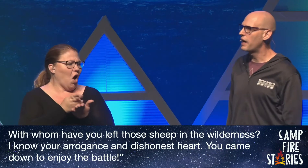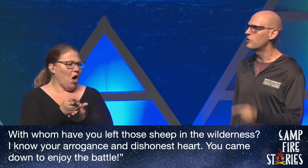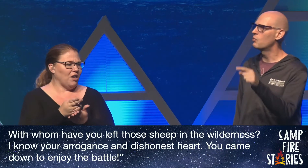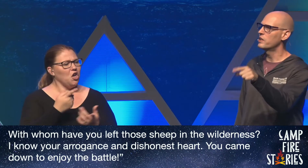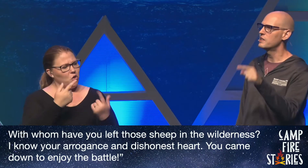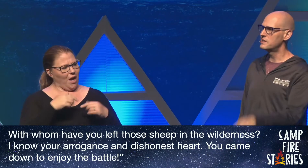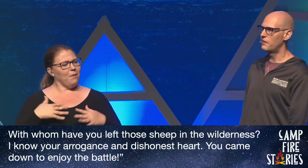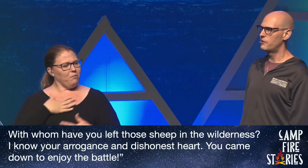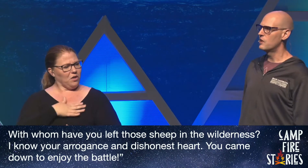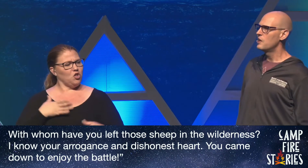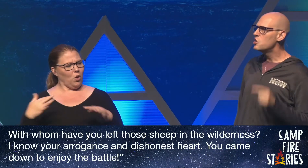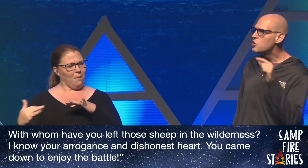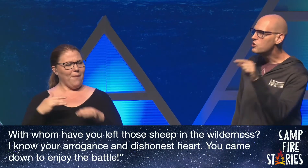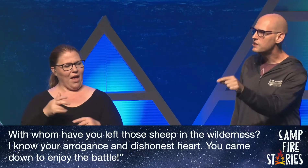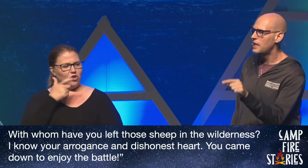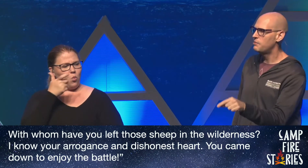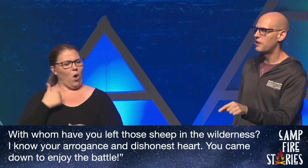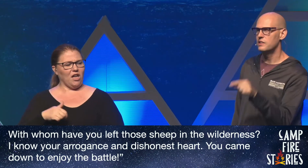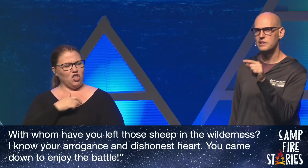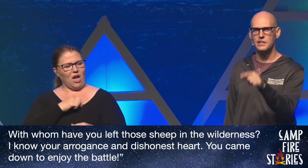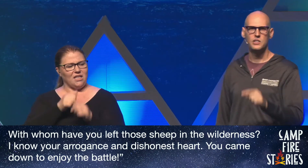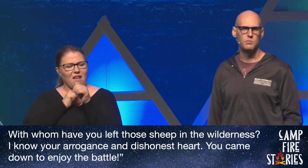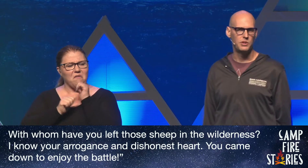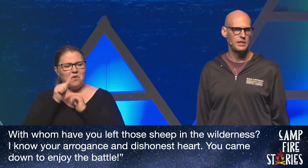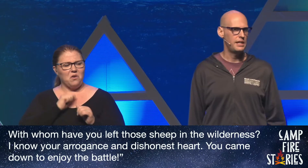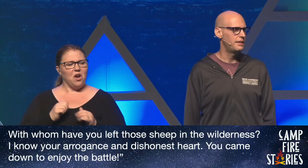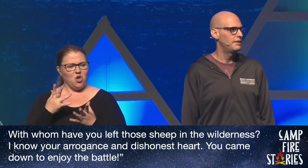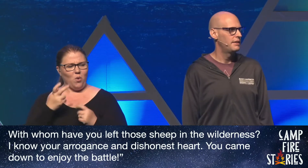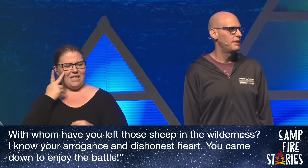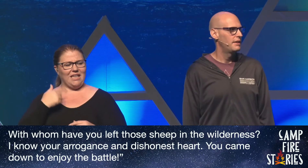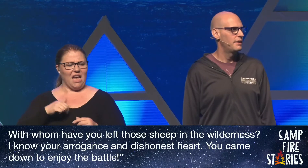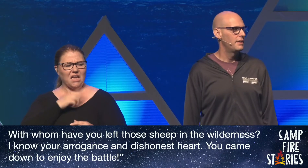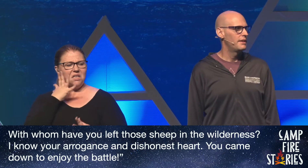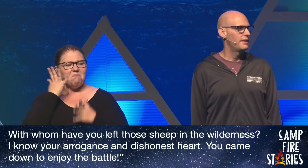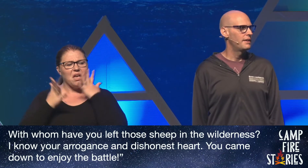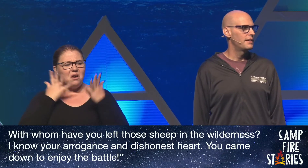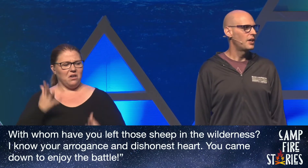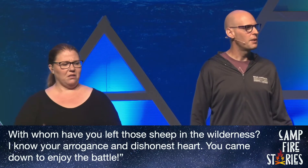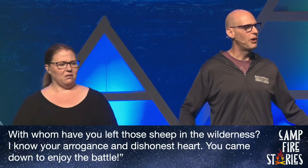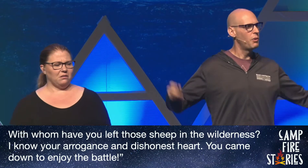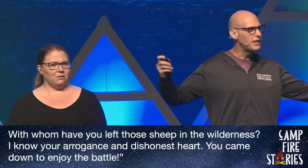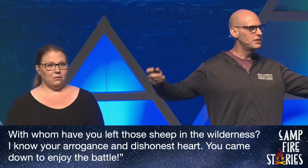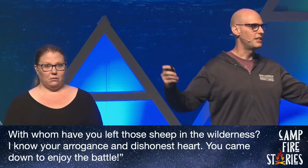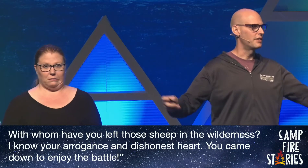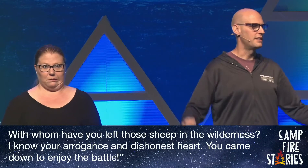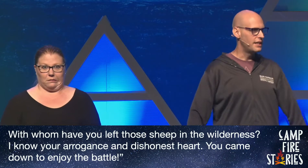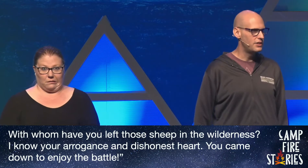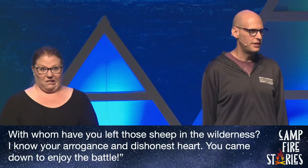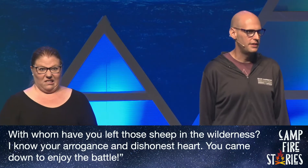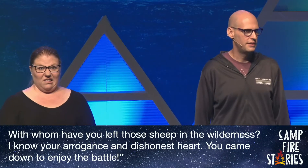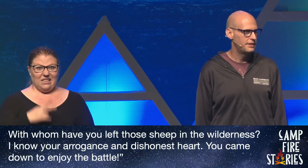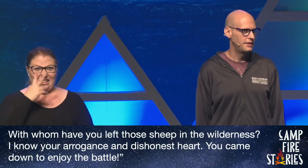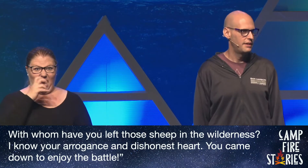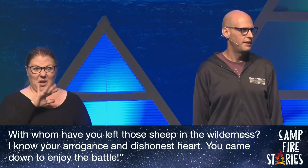the battle, to watch us suffer. You just came down here to see us humiliated. Talk about questioning your